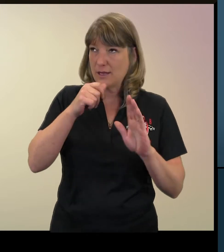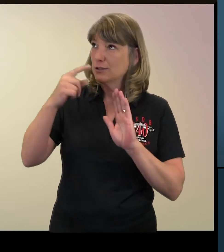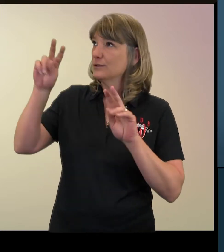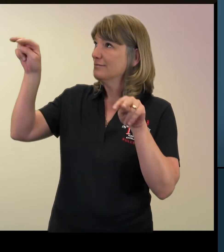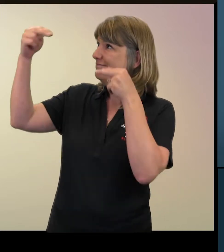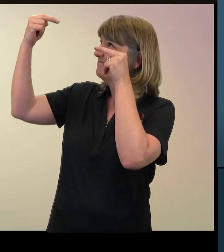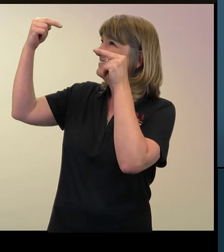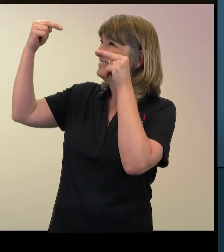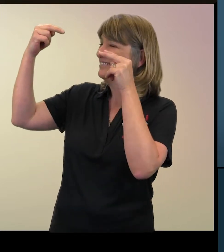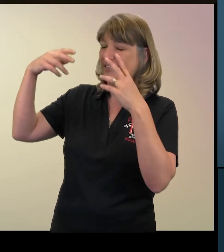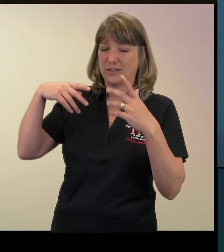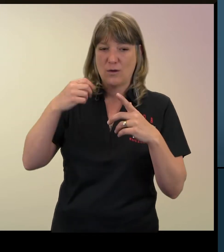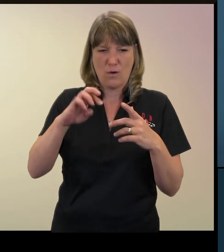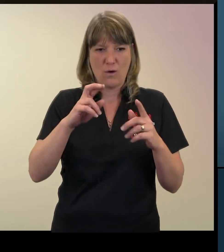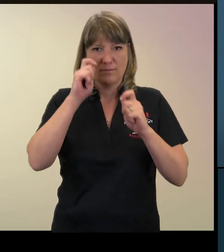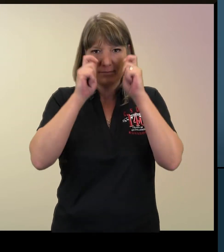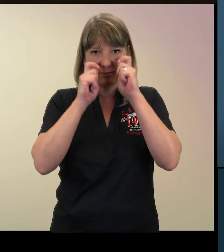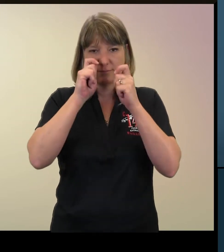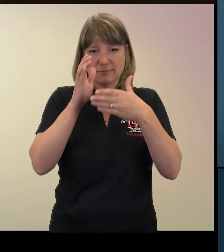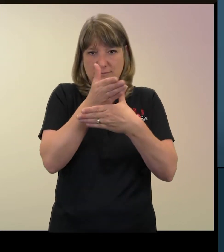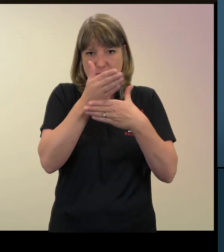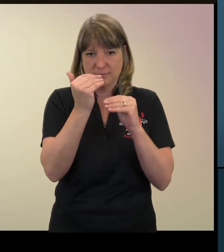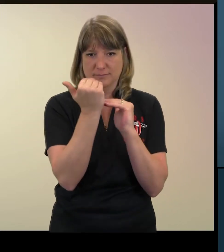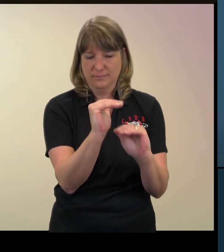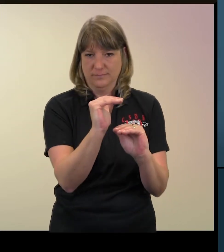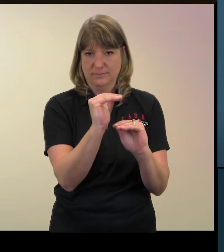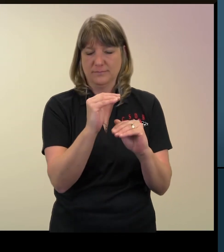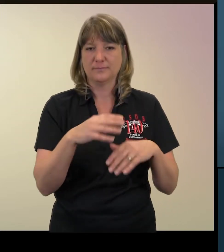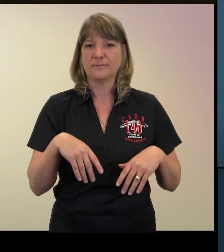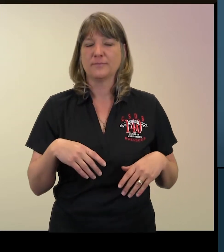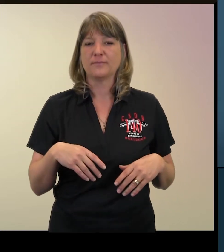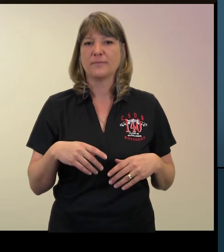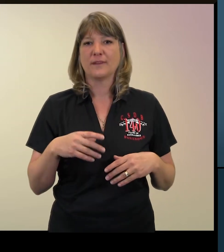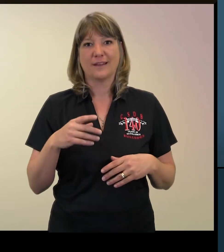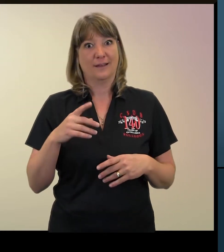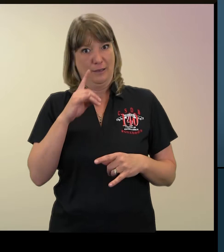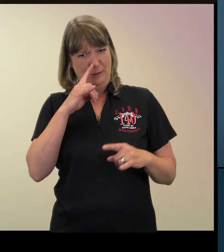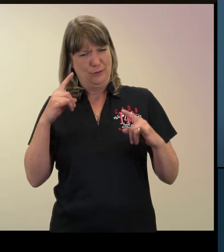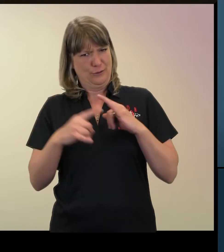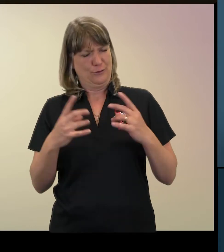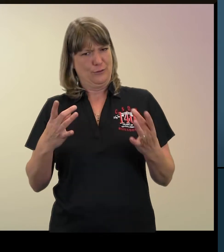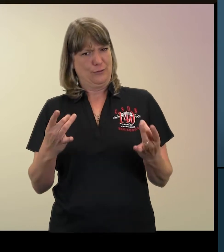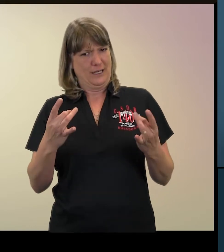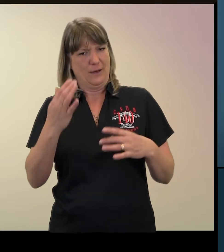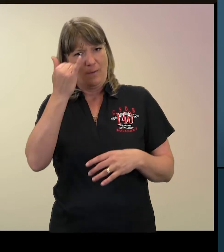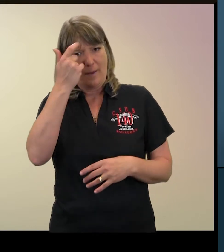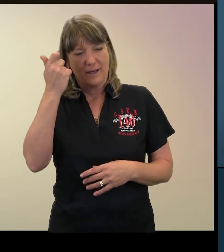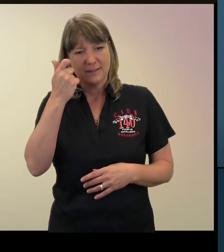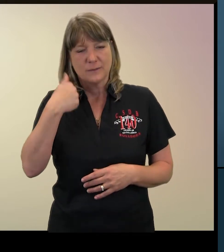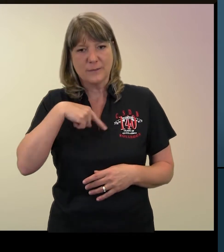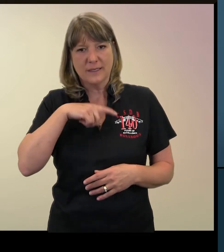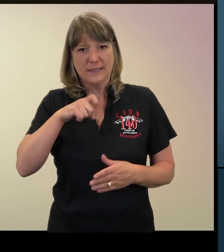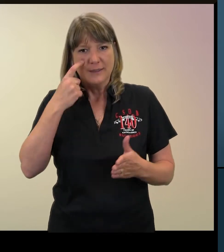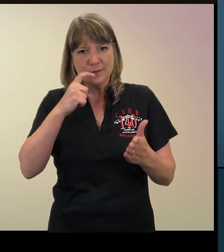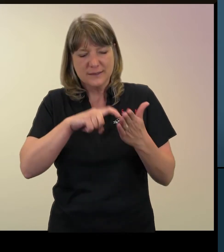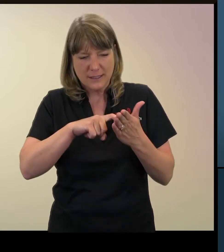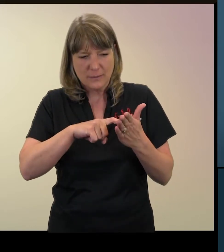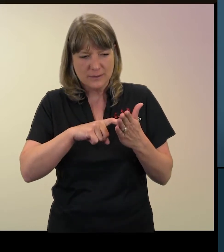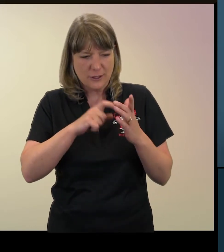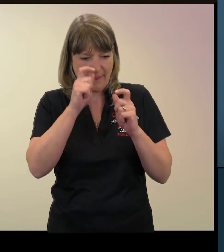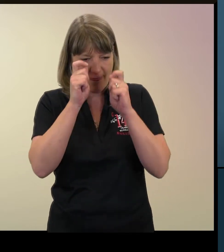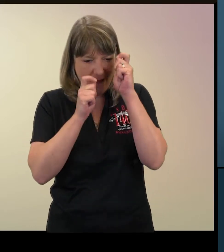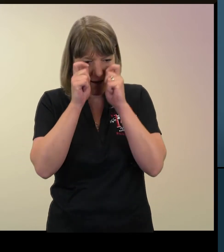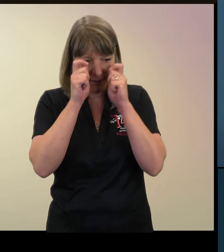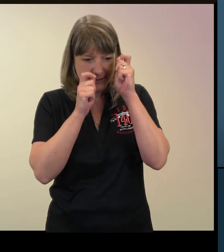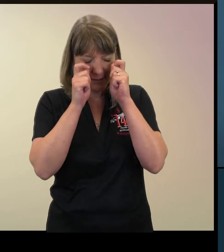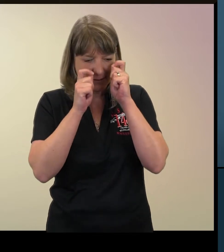orienting it to someone else, or they might show a limited range of facial expressions. So what gets tricky about this is we have to